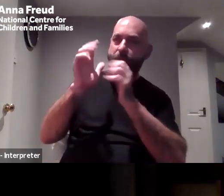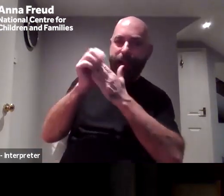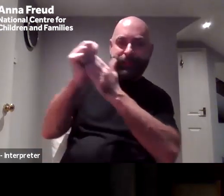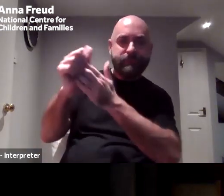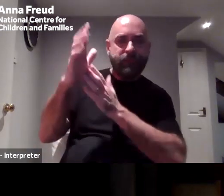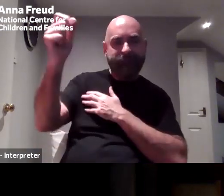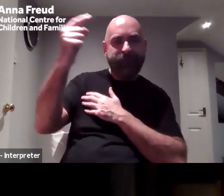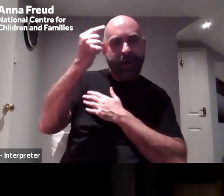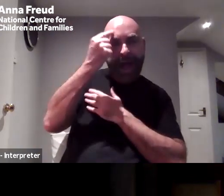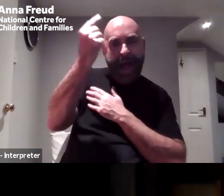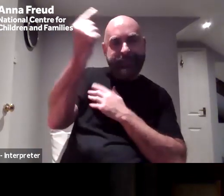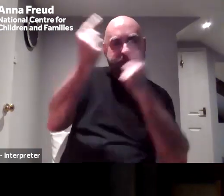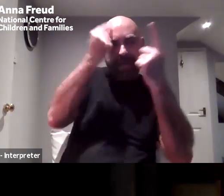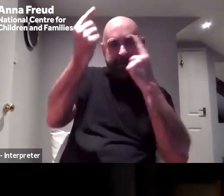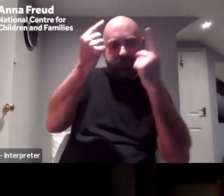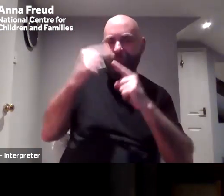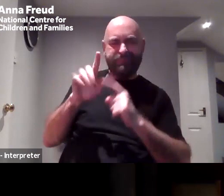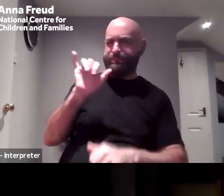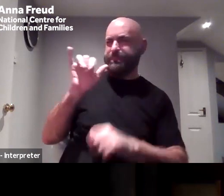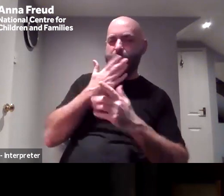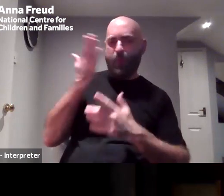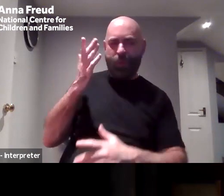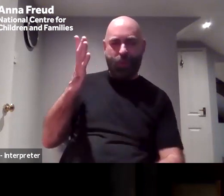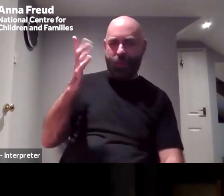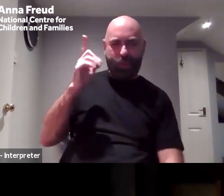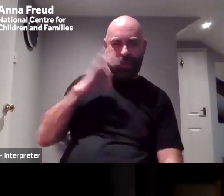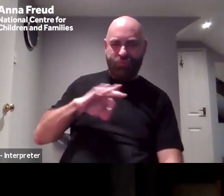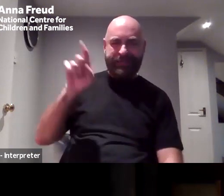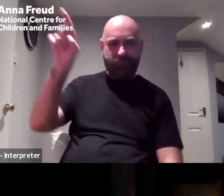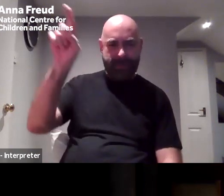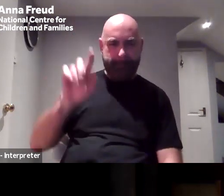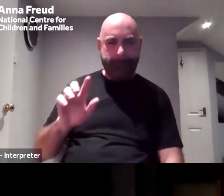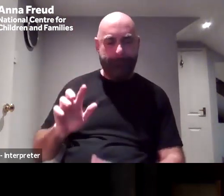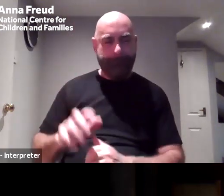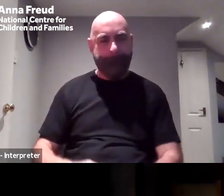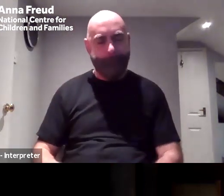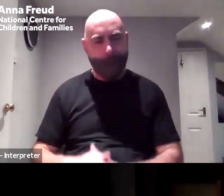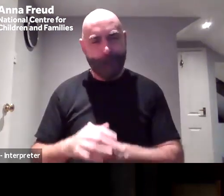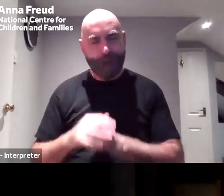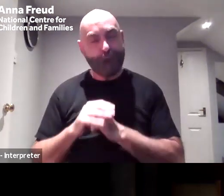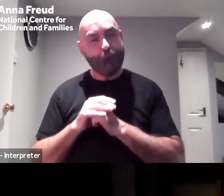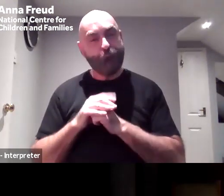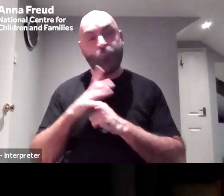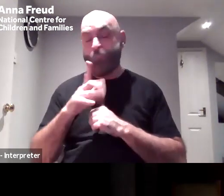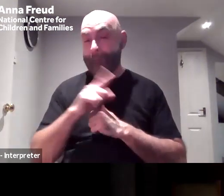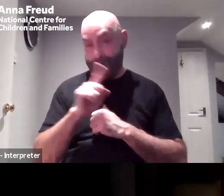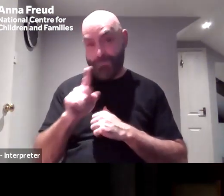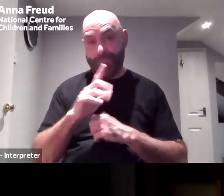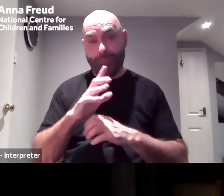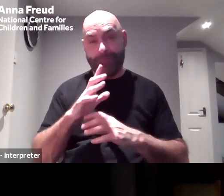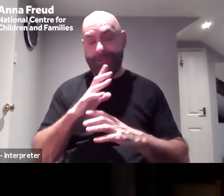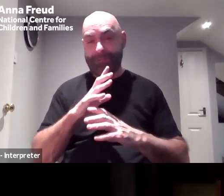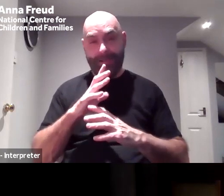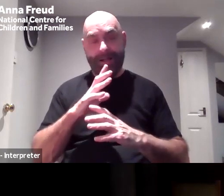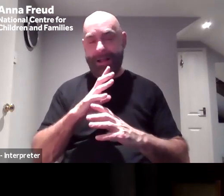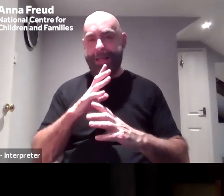of them, that's actually giving them too much credit. But this was a commitment against the